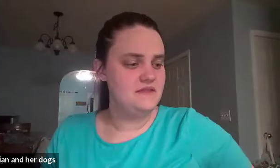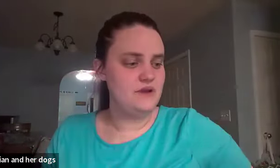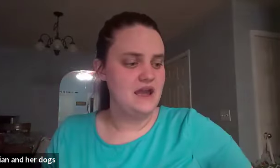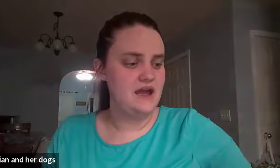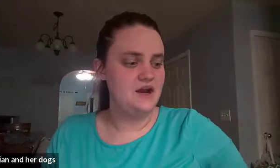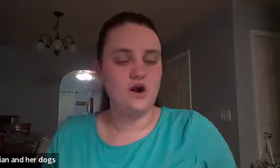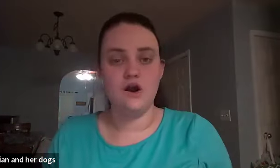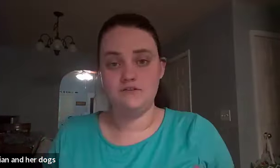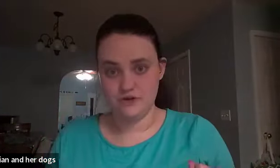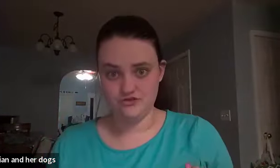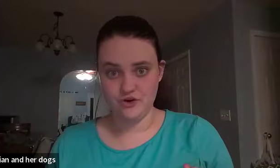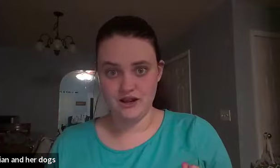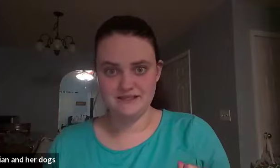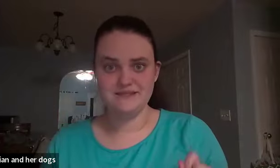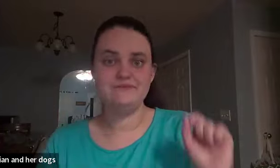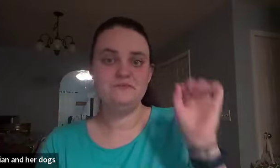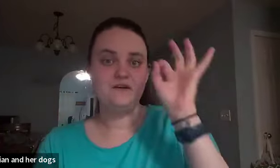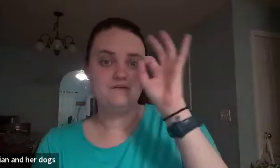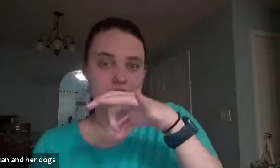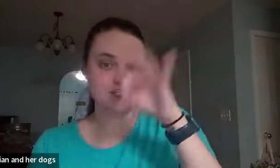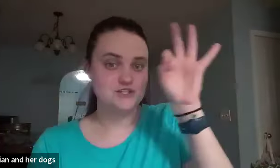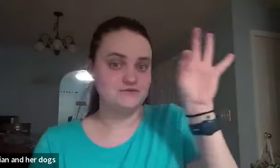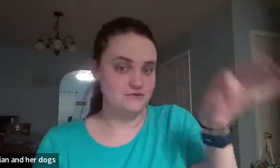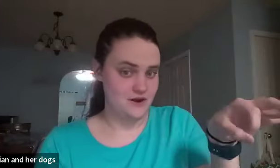Then we had our French fries.